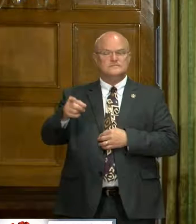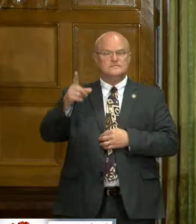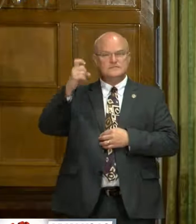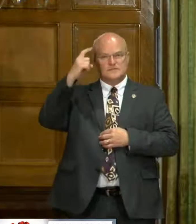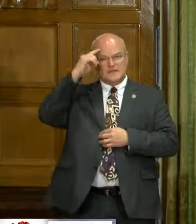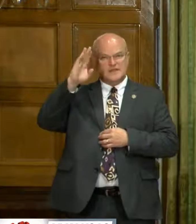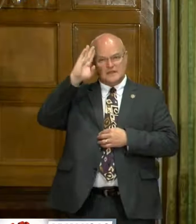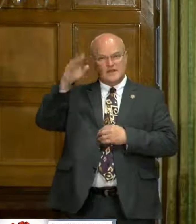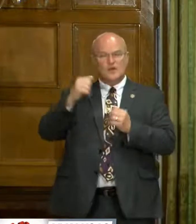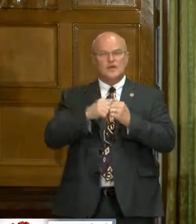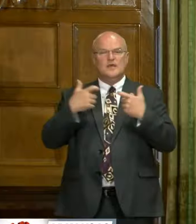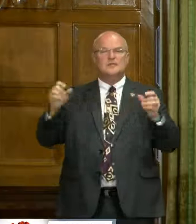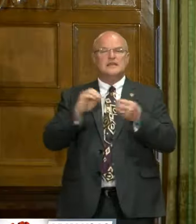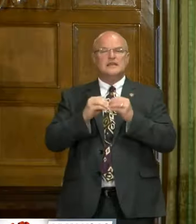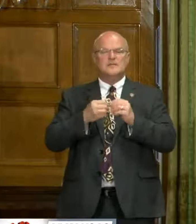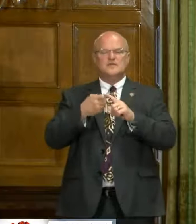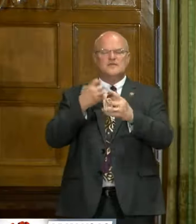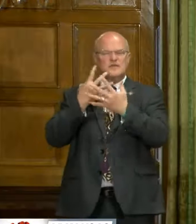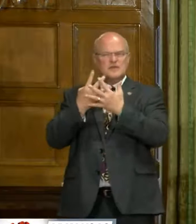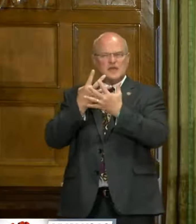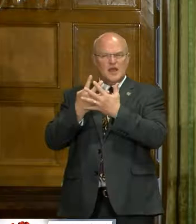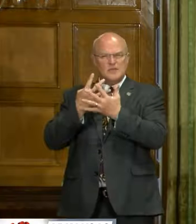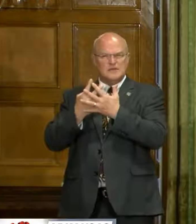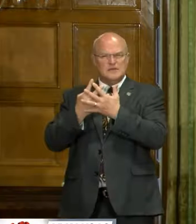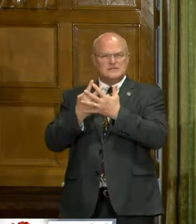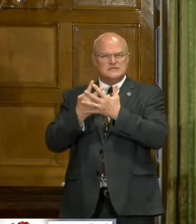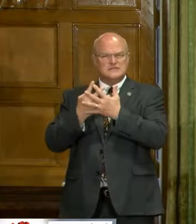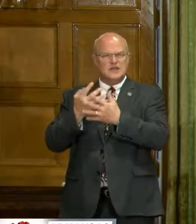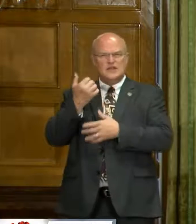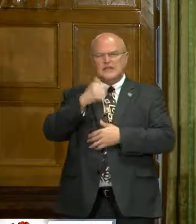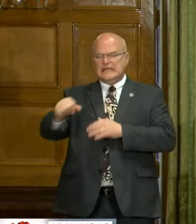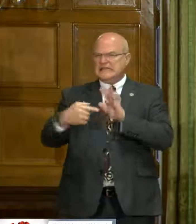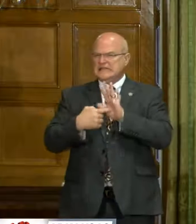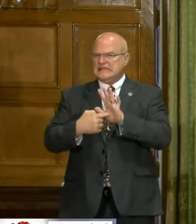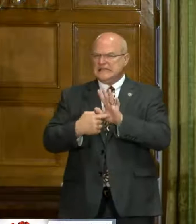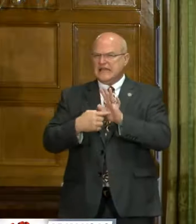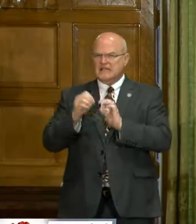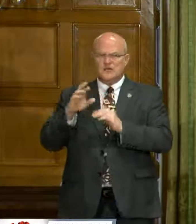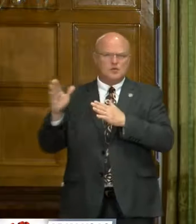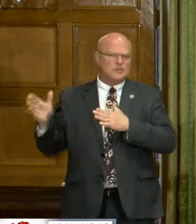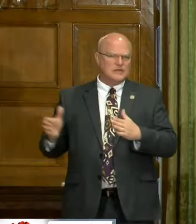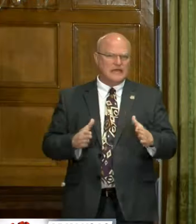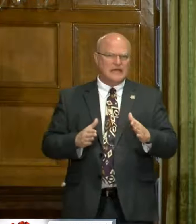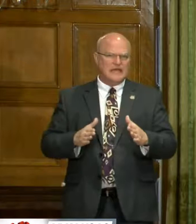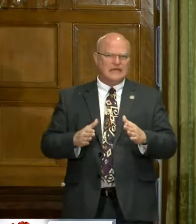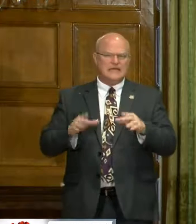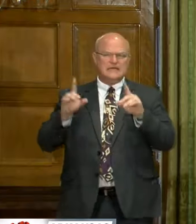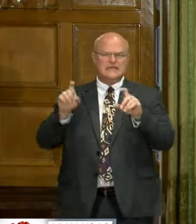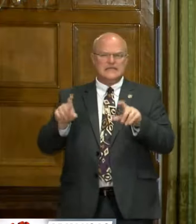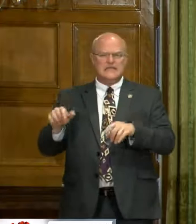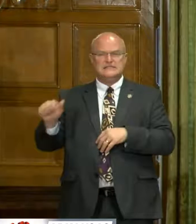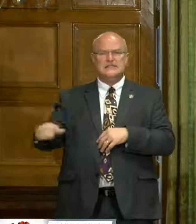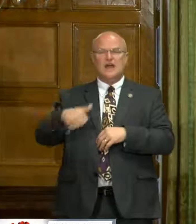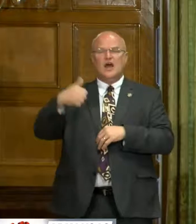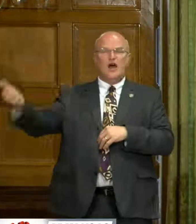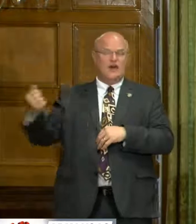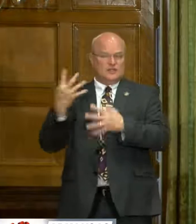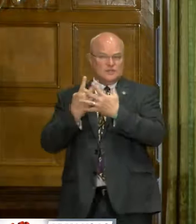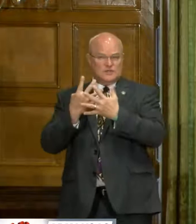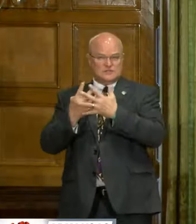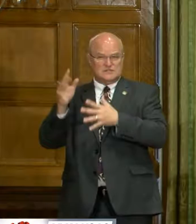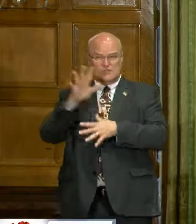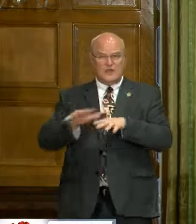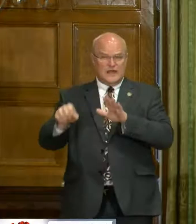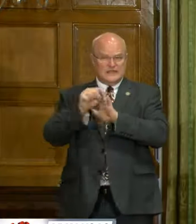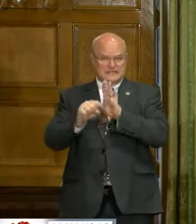Governor, good afternoon. With the big number from Cummins, is there any indication or plan to test in any of the other correction